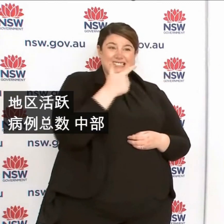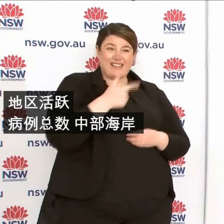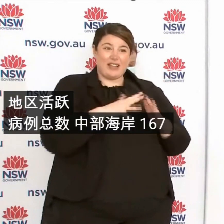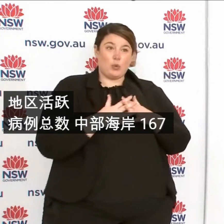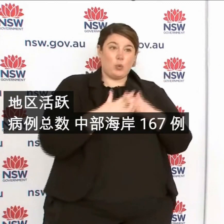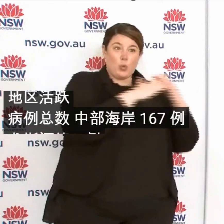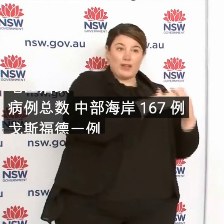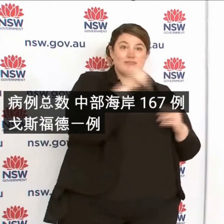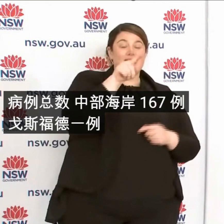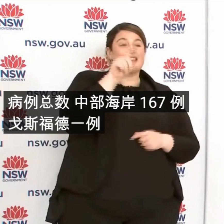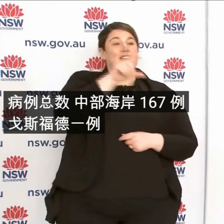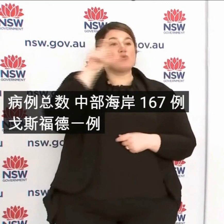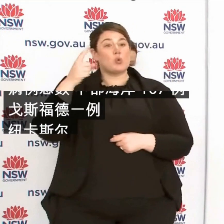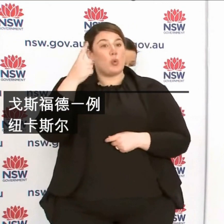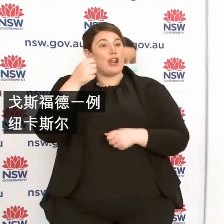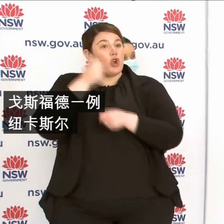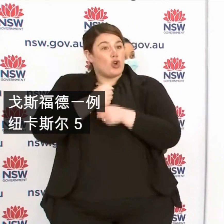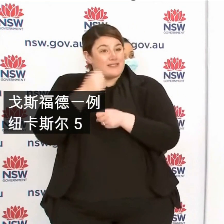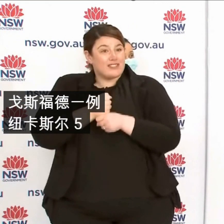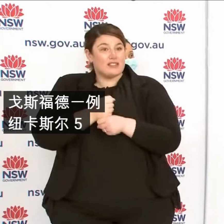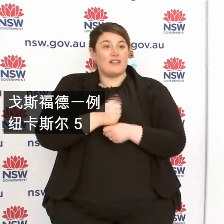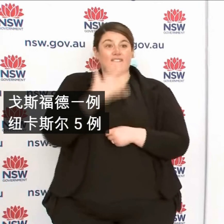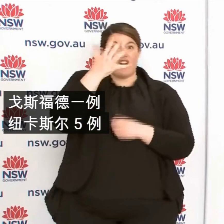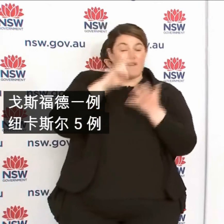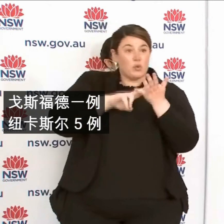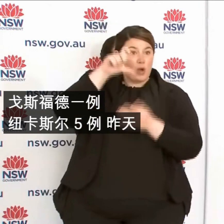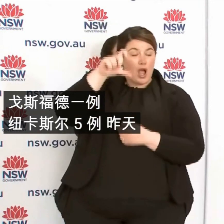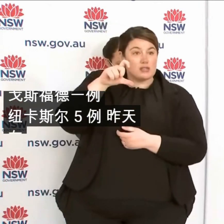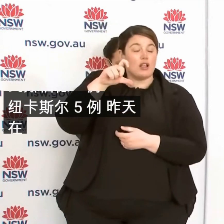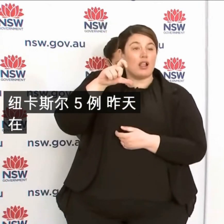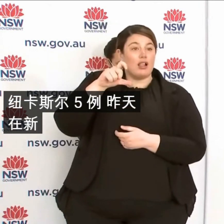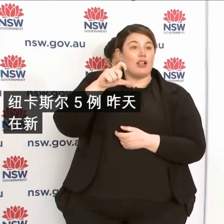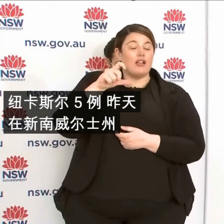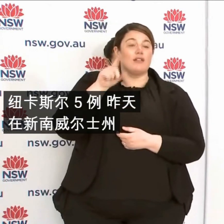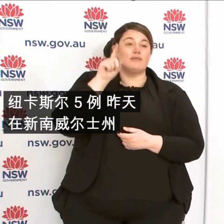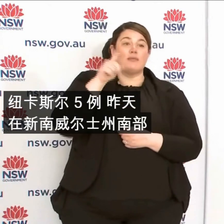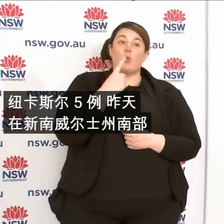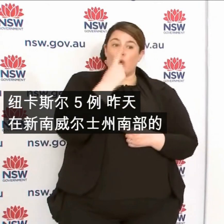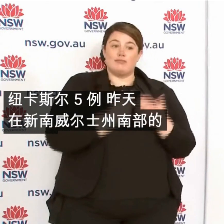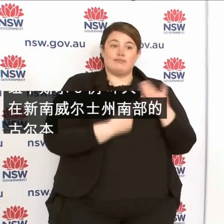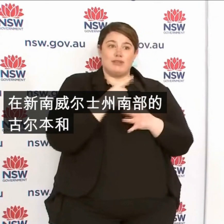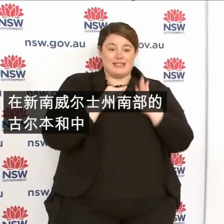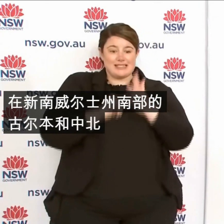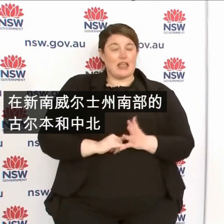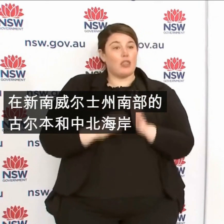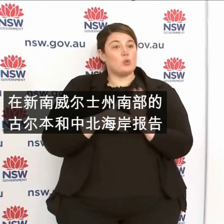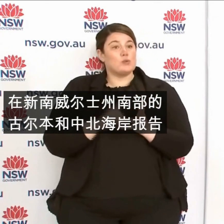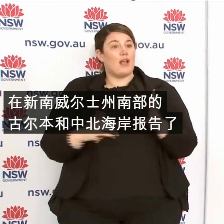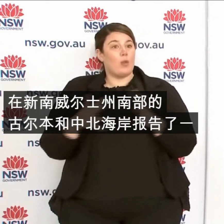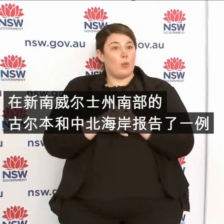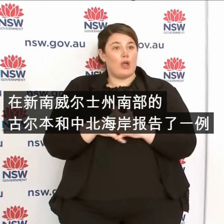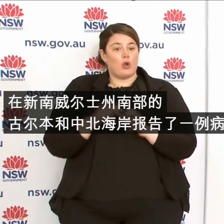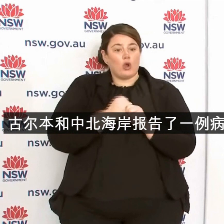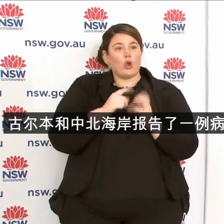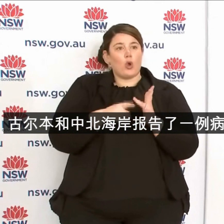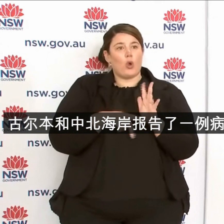in the Central Coast, 1 in Gosford, 5 cases in Newcastle. There was a case in southern New South Wales yesterday reported in